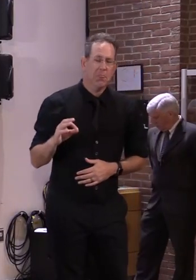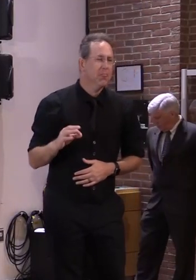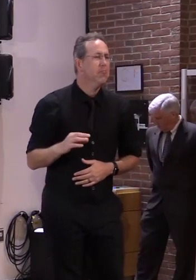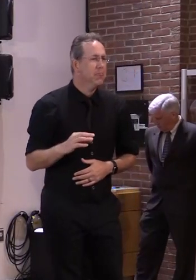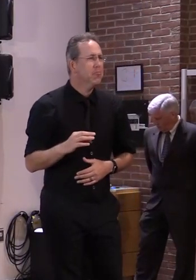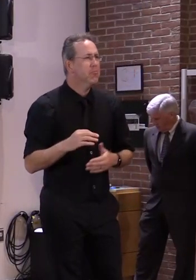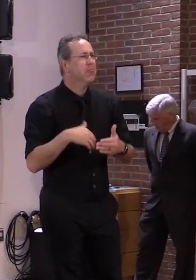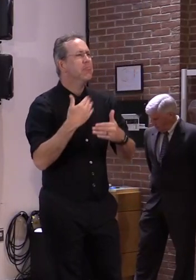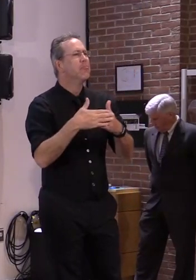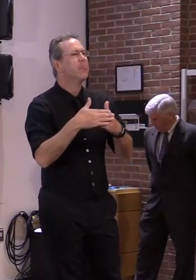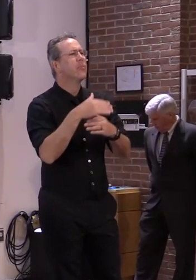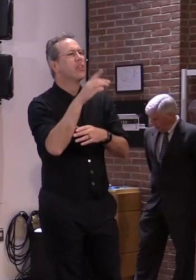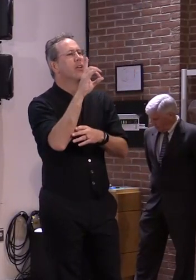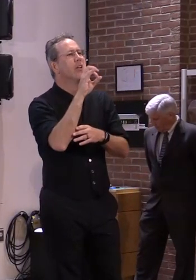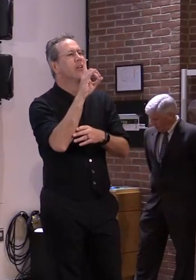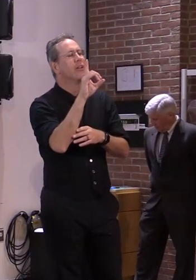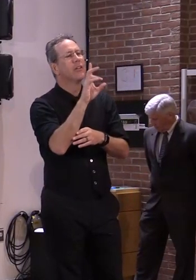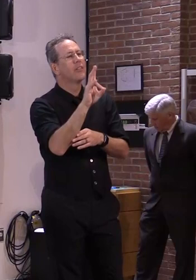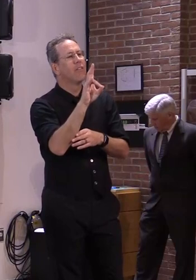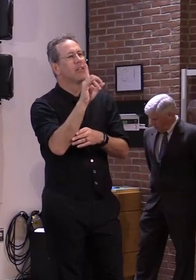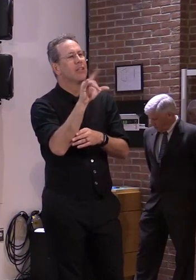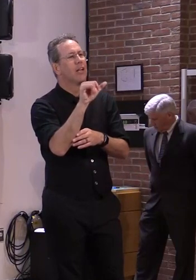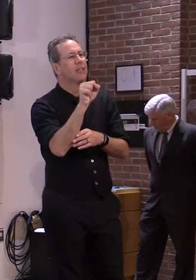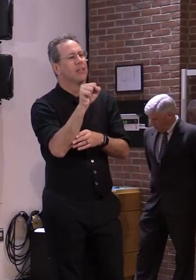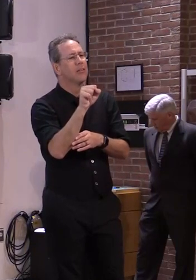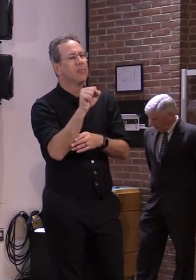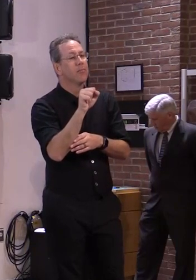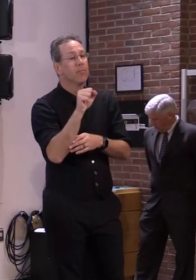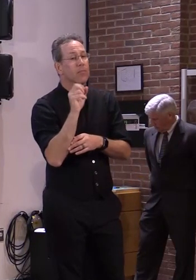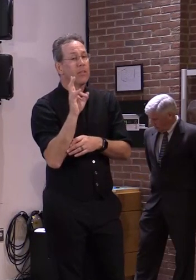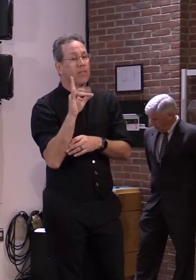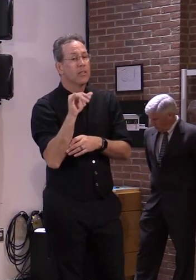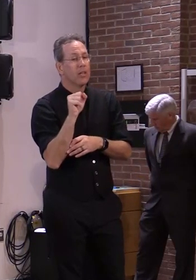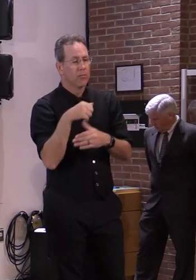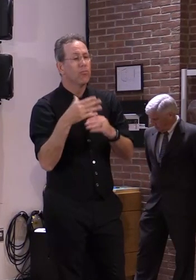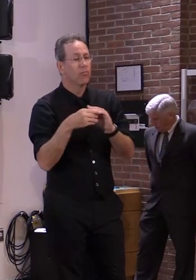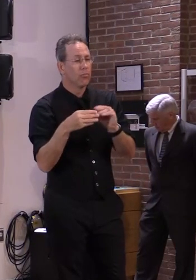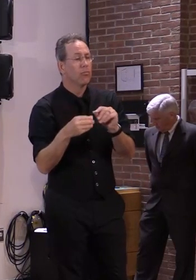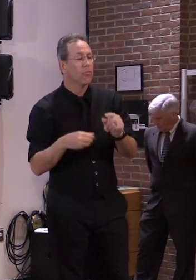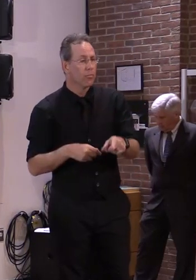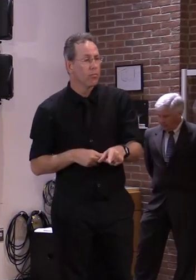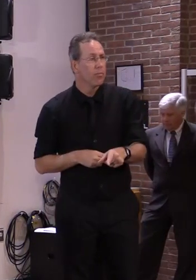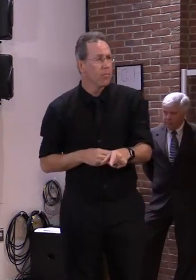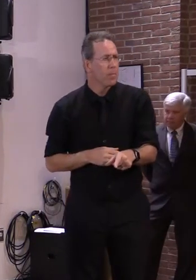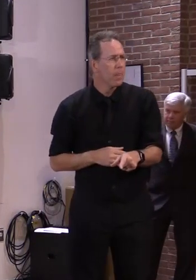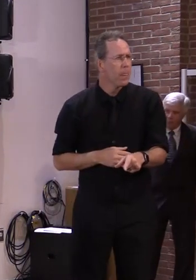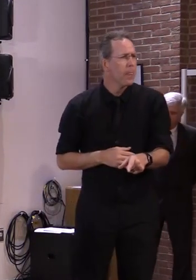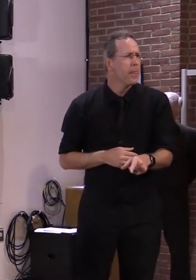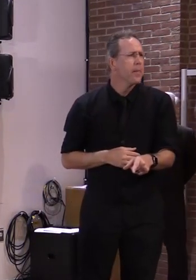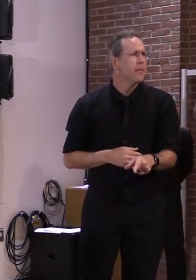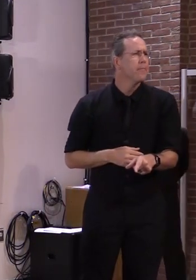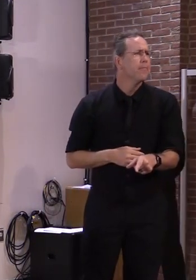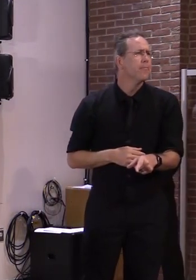Hi. I wanted to follow up on Tim McQuiston's question a little about employment and just ask,